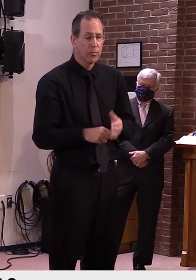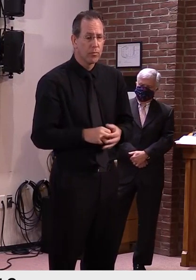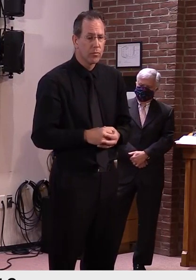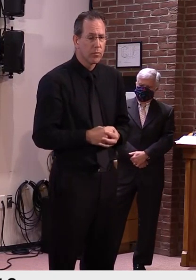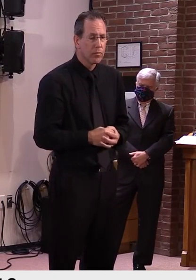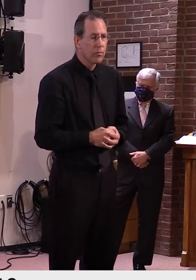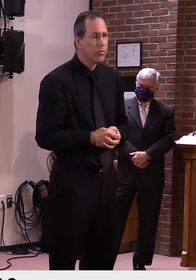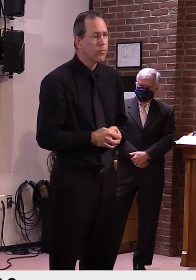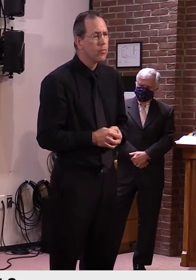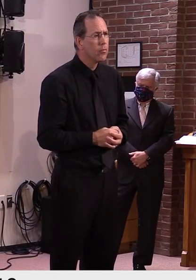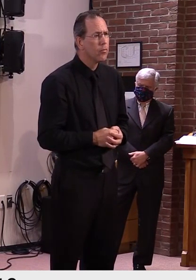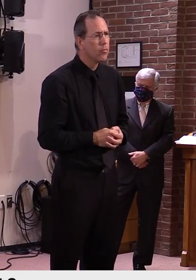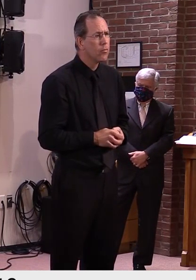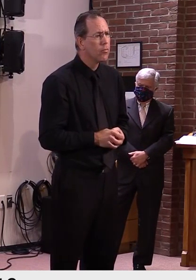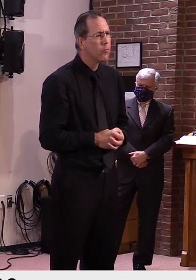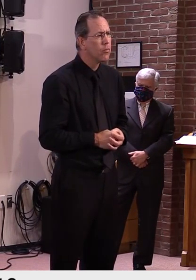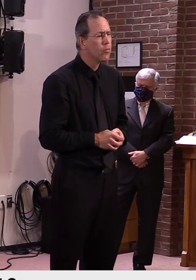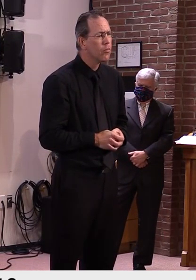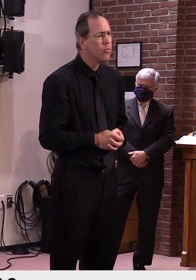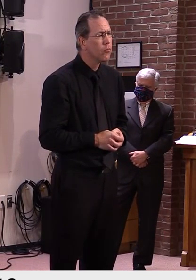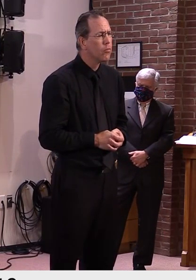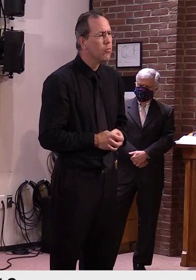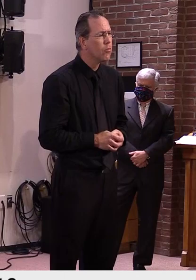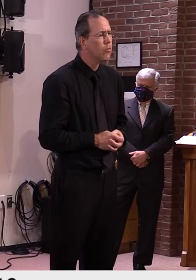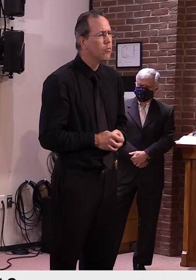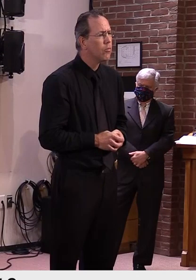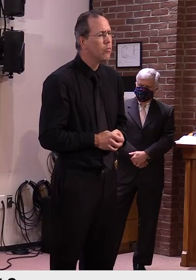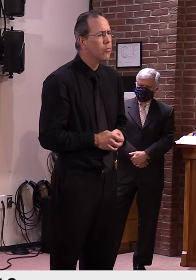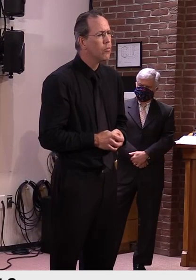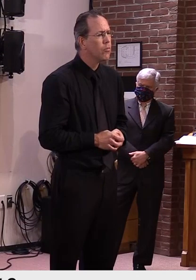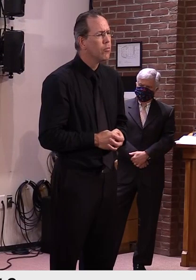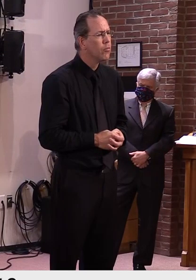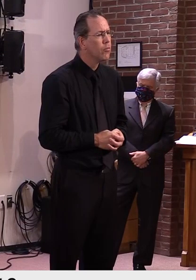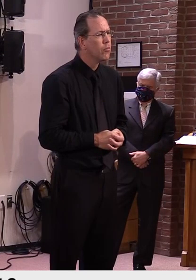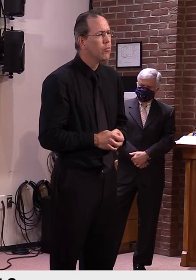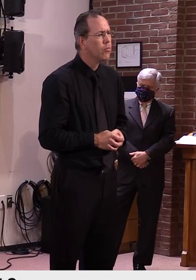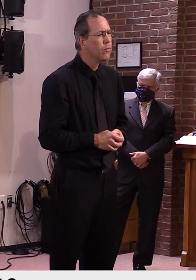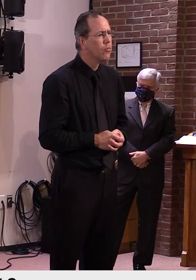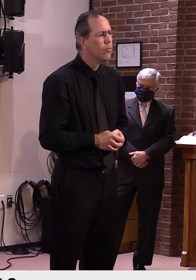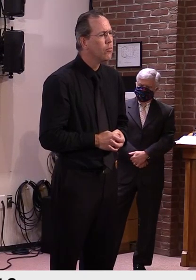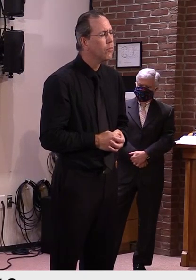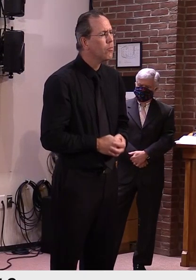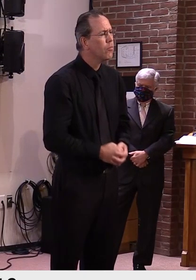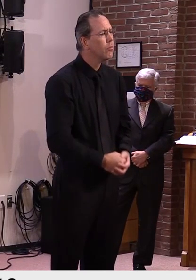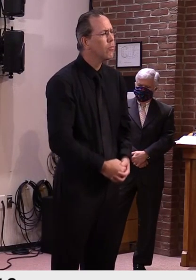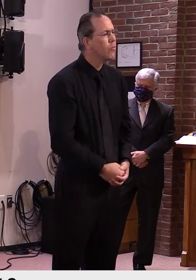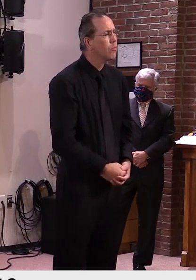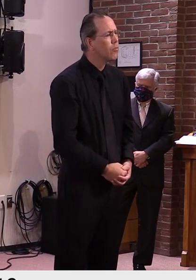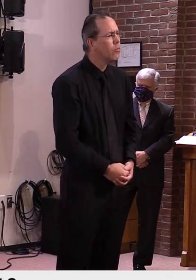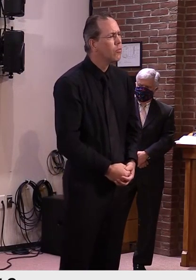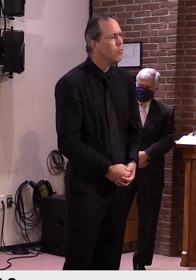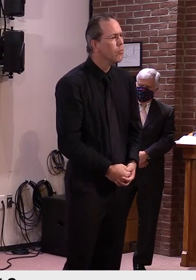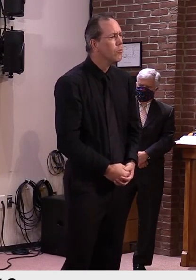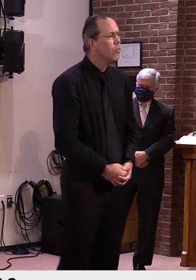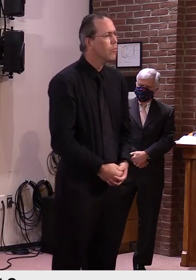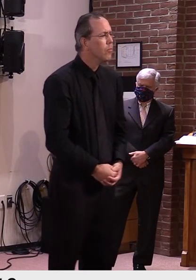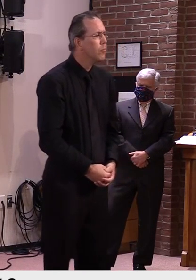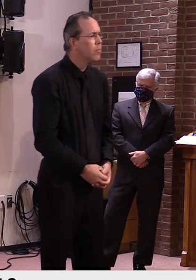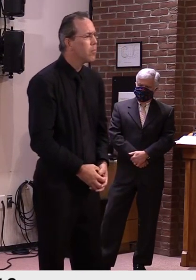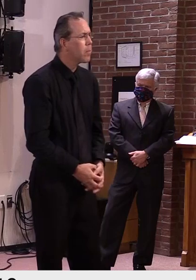Hi, thanks for taking my question. About the masks and sports, so the current Vermont policy since